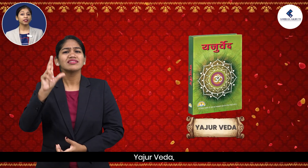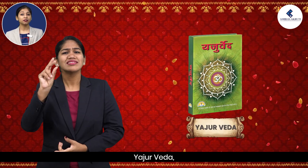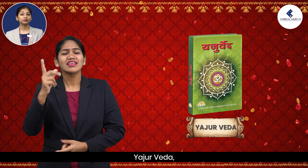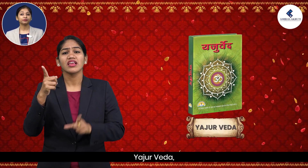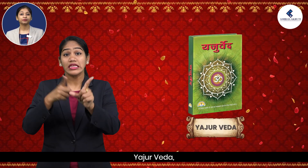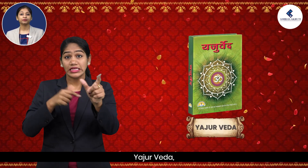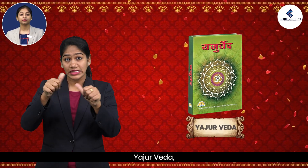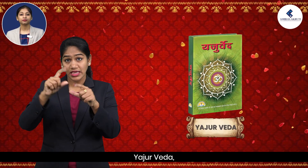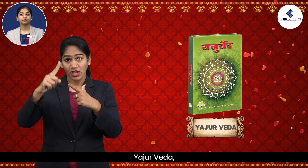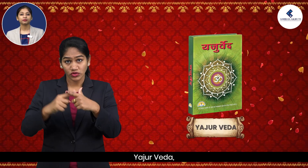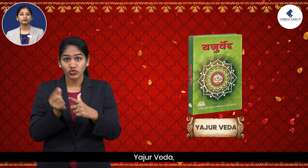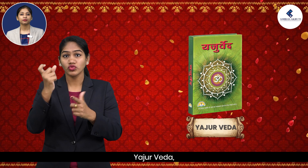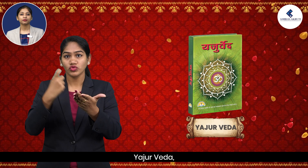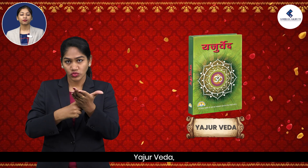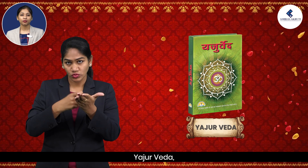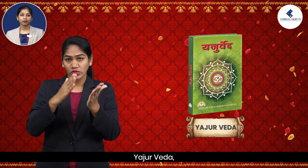Yajurveda,